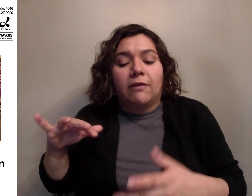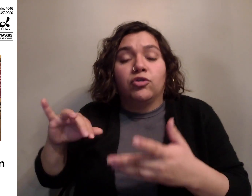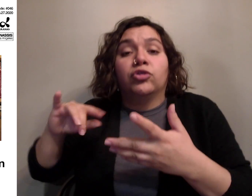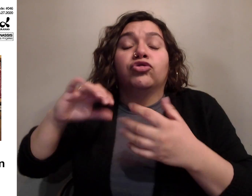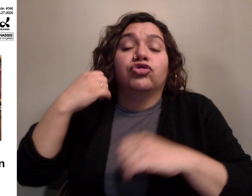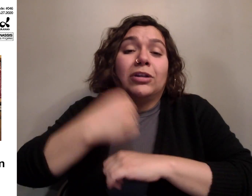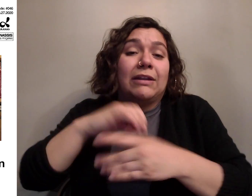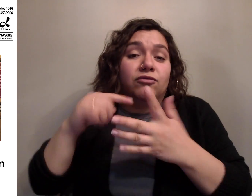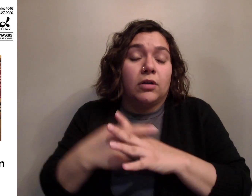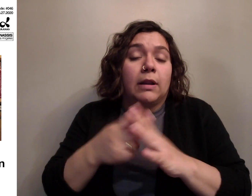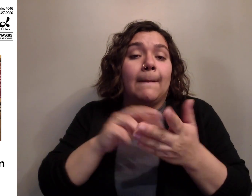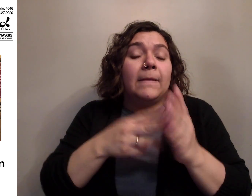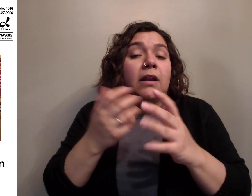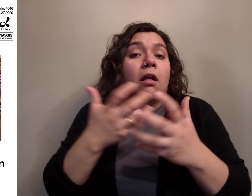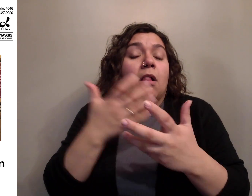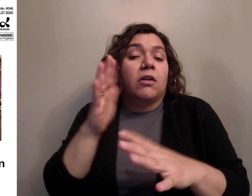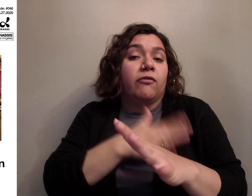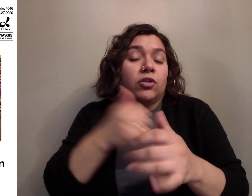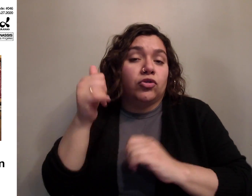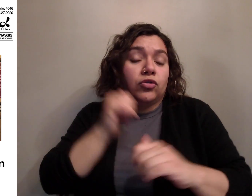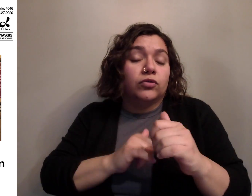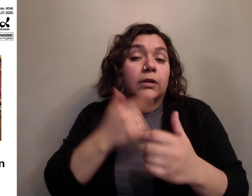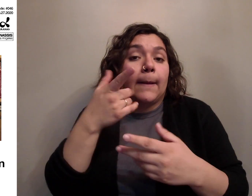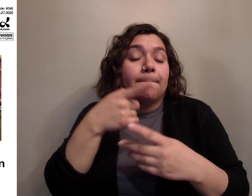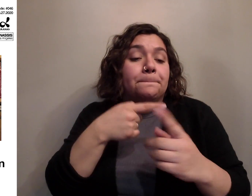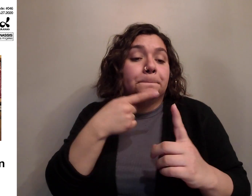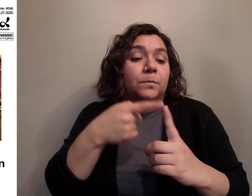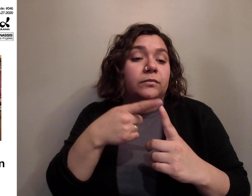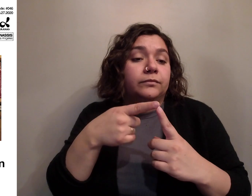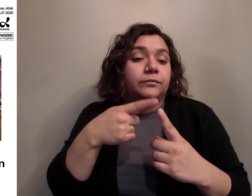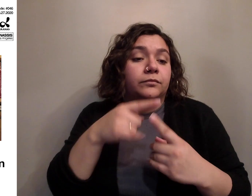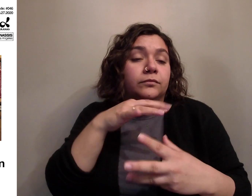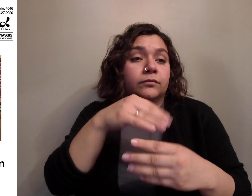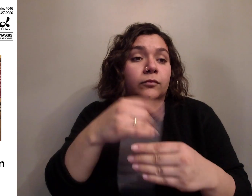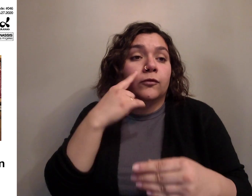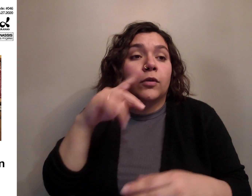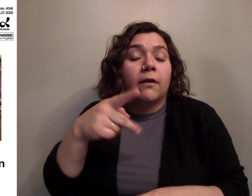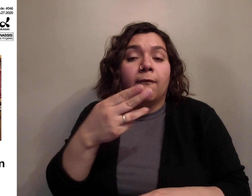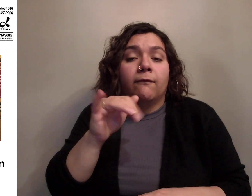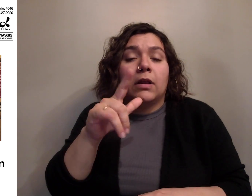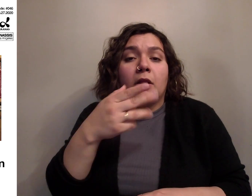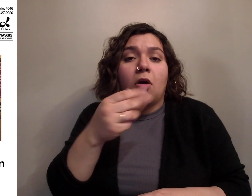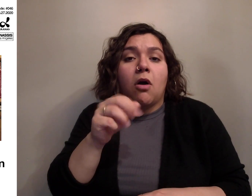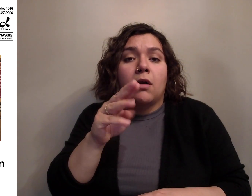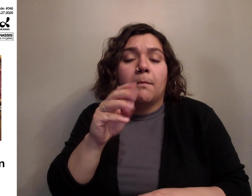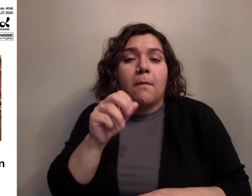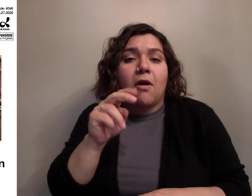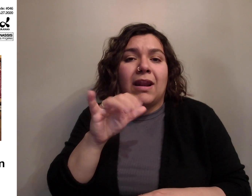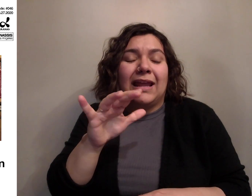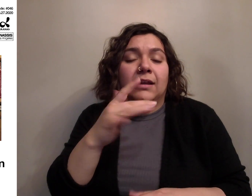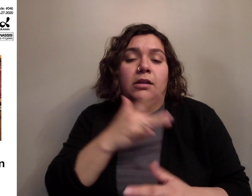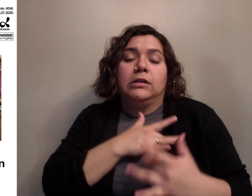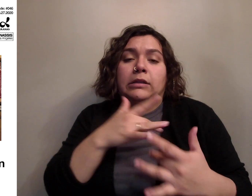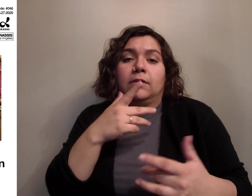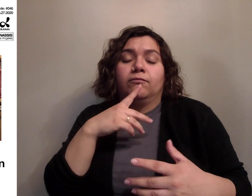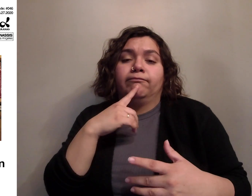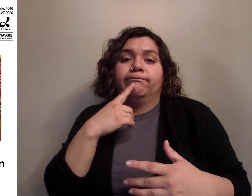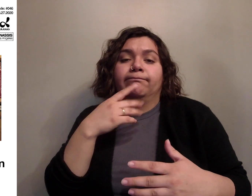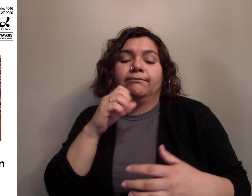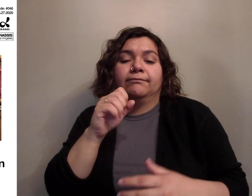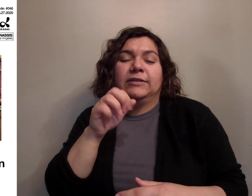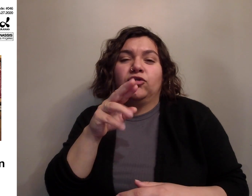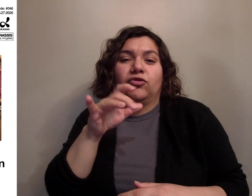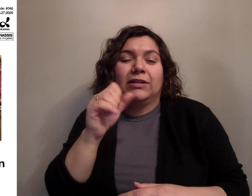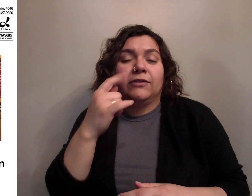That Berlin Philharmonic concert was, on the one hand, part of the Philharmonic's usual